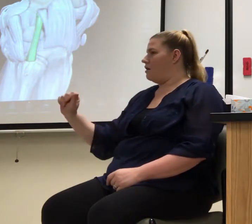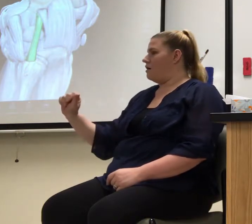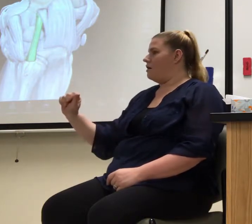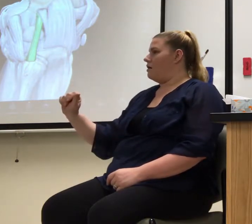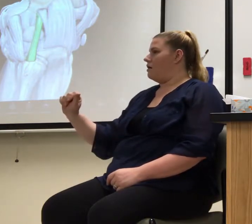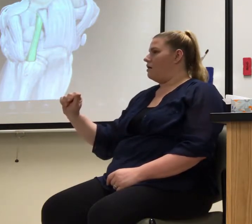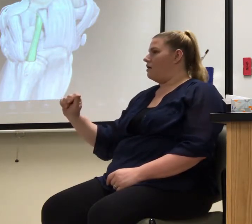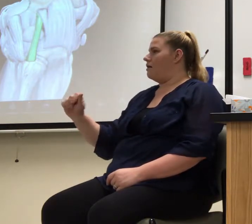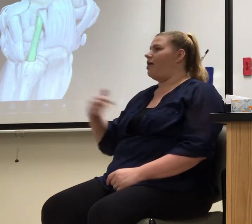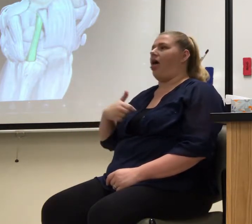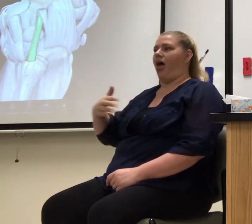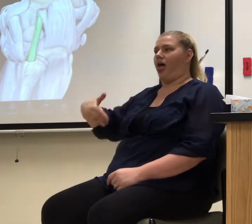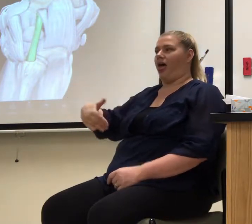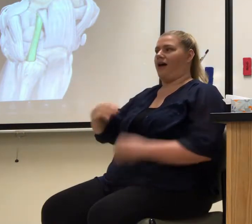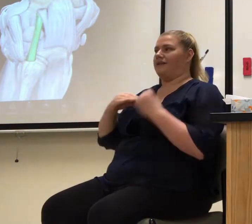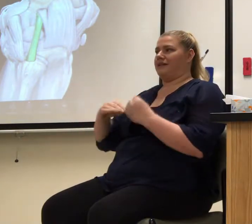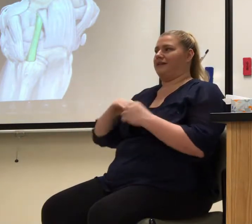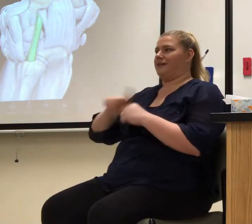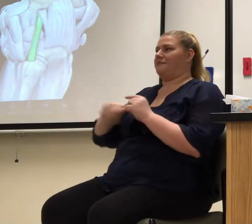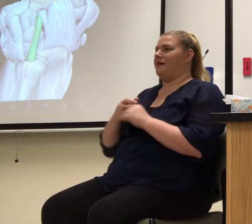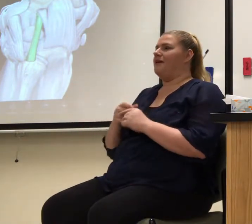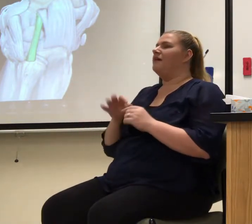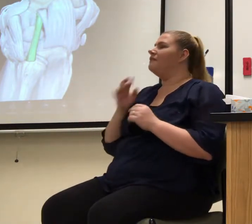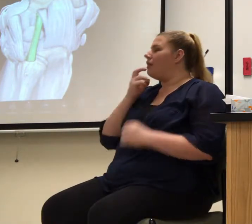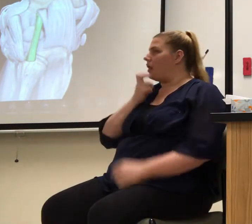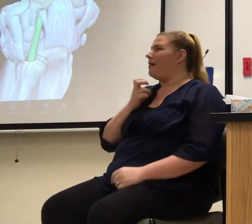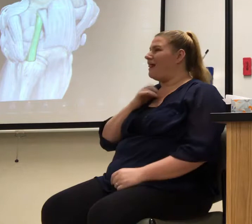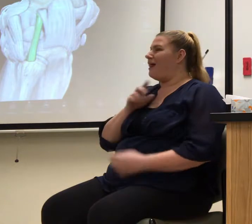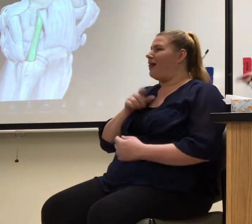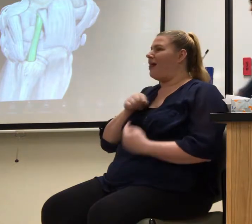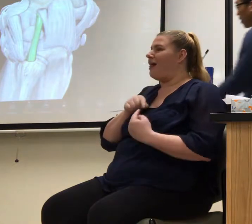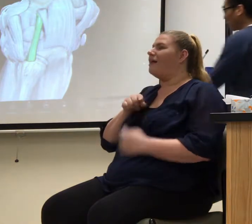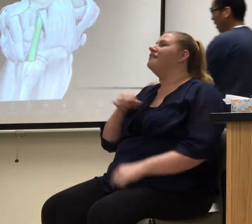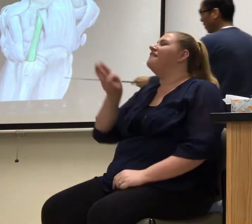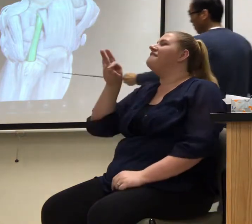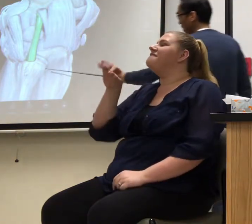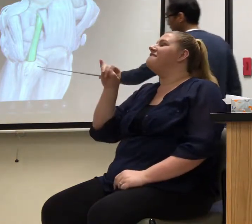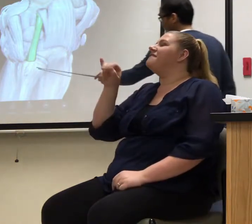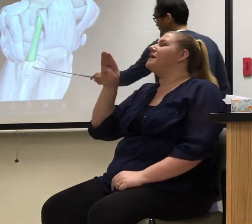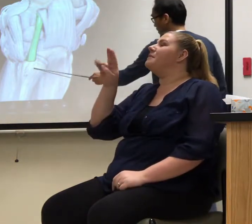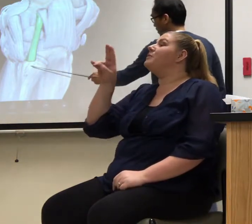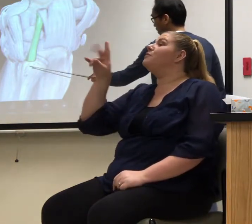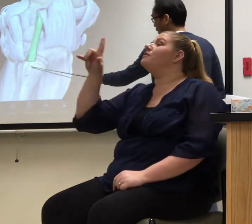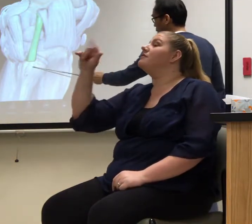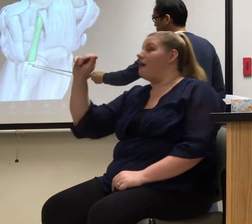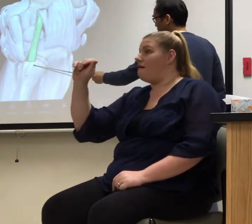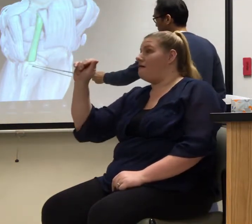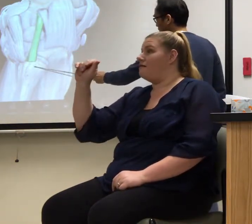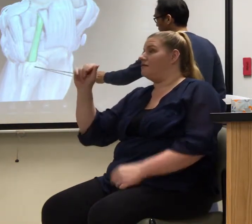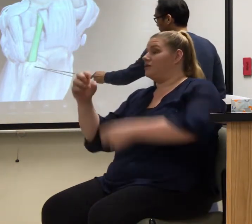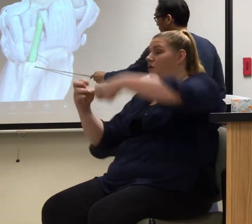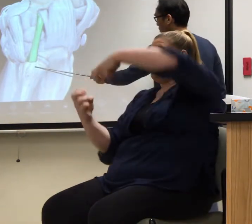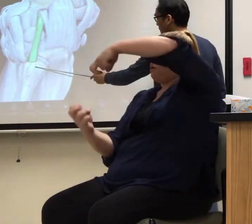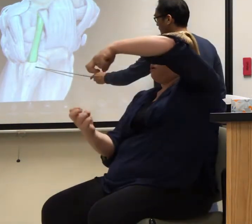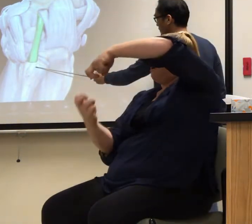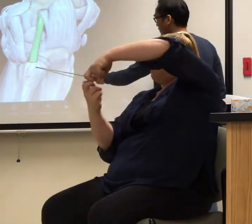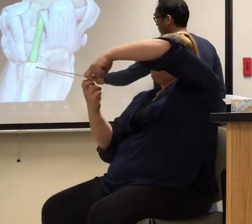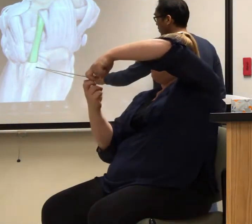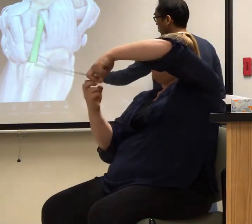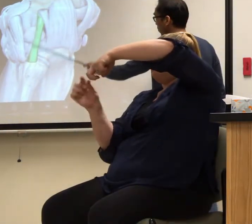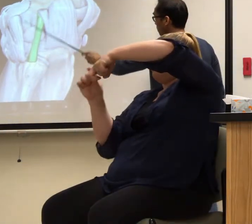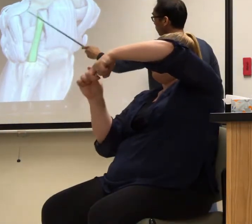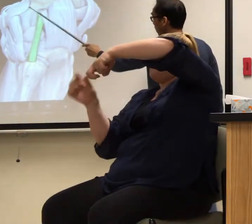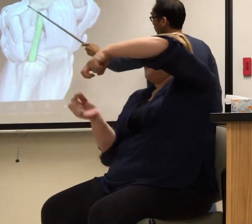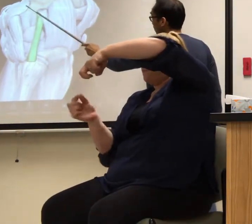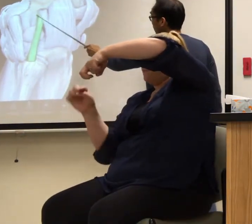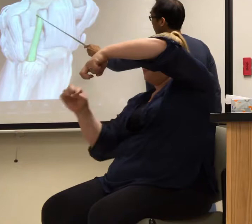I haven't really taught you the fibula yet. Right there, that's the head of the fibula right there.